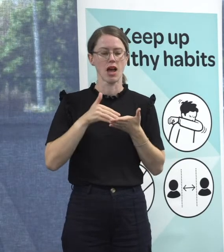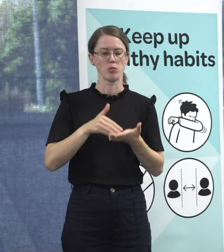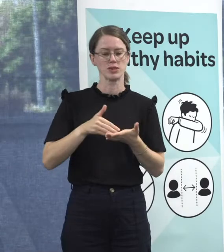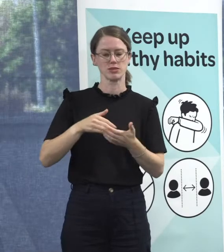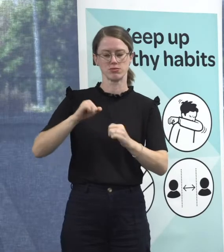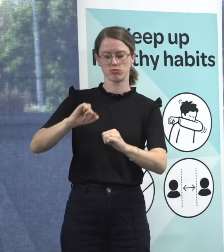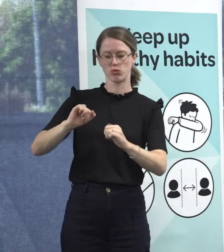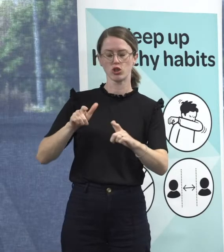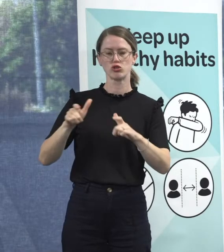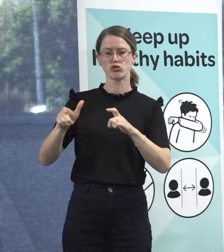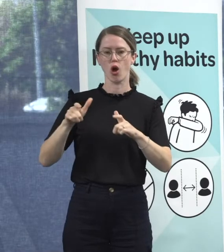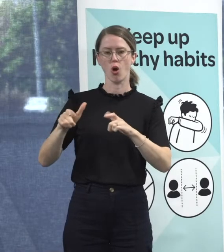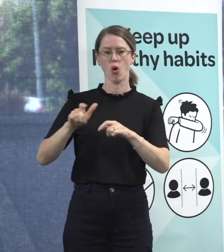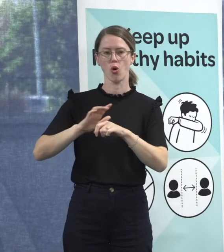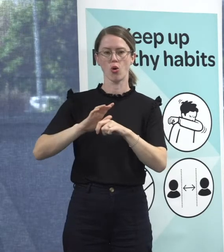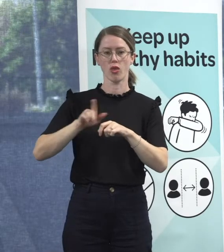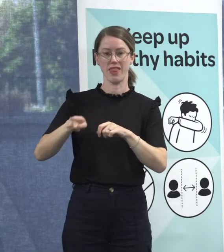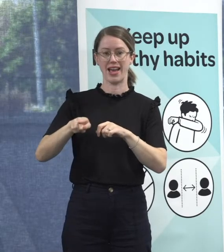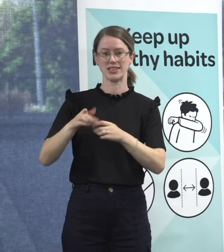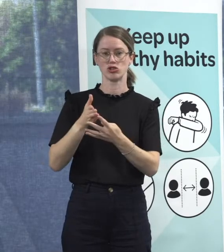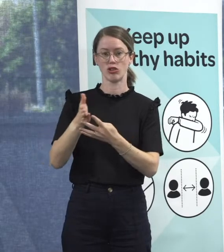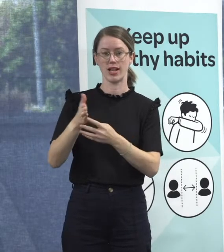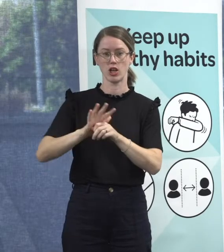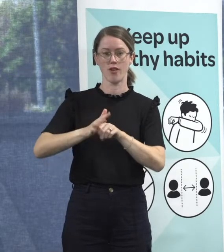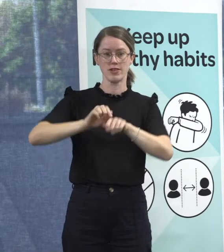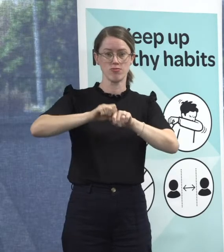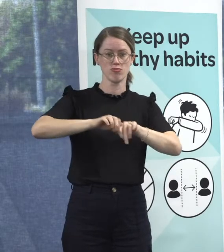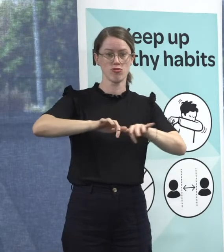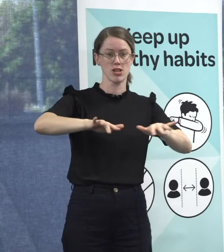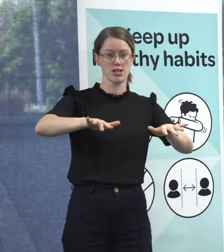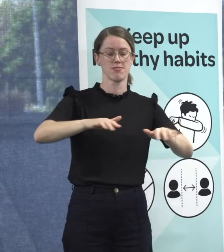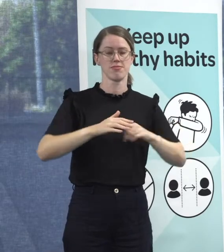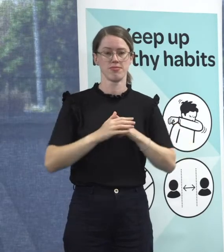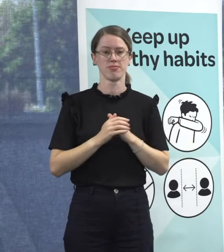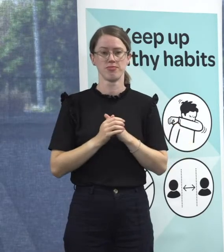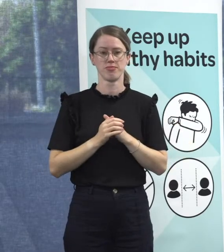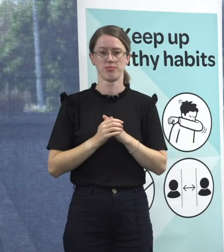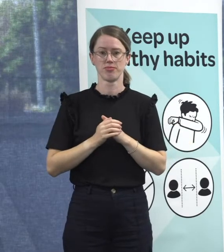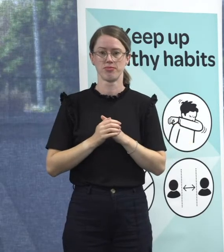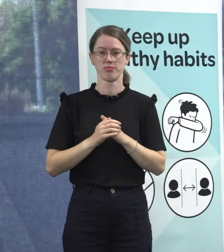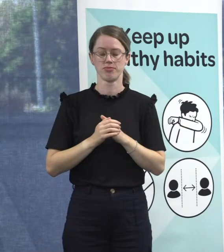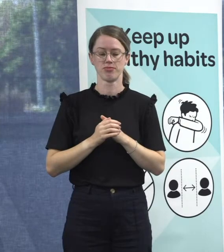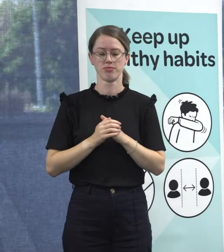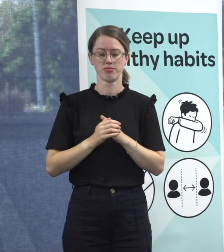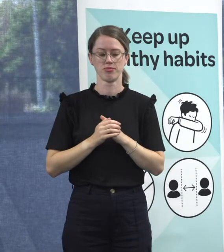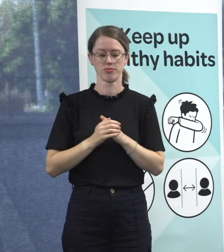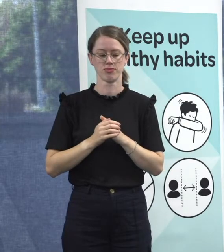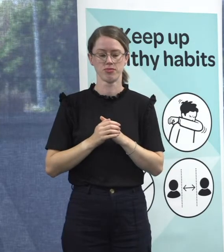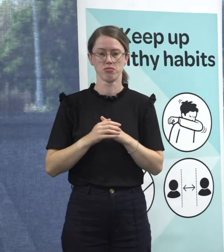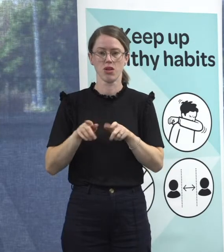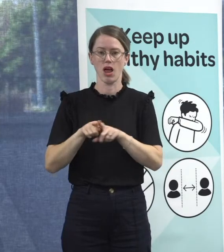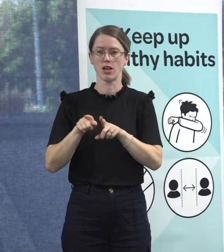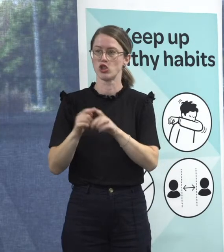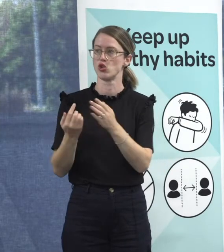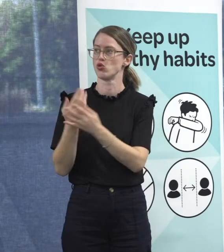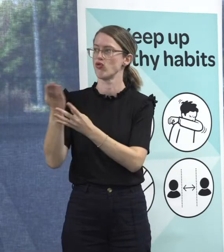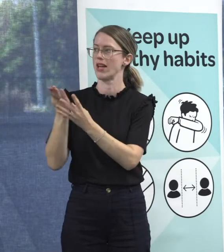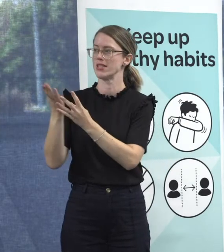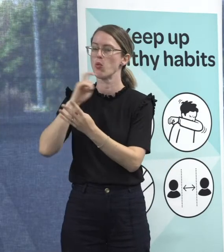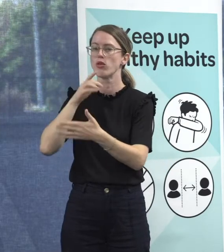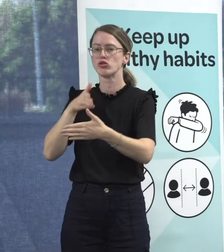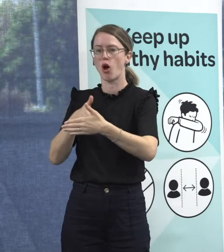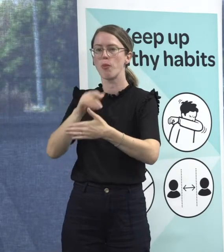to control the outbreak in New Zealand, and including any onward flow of any new variants that might come into the